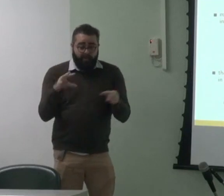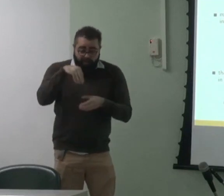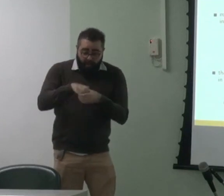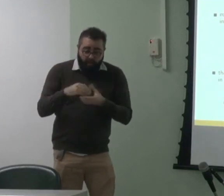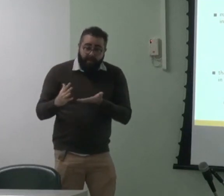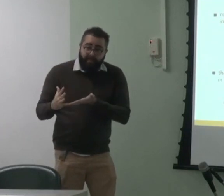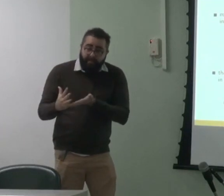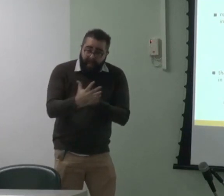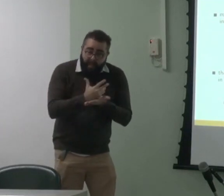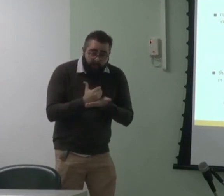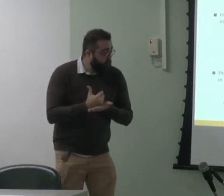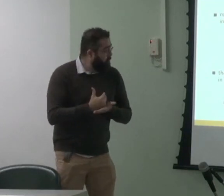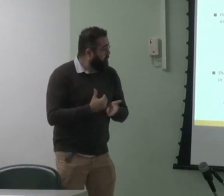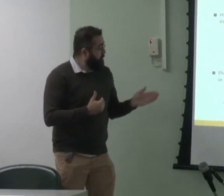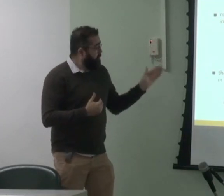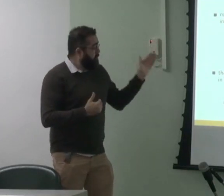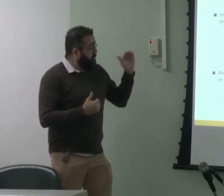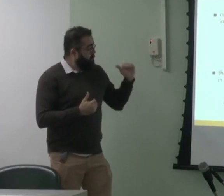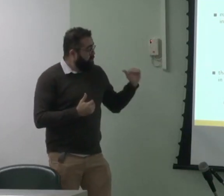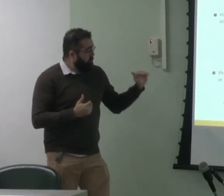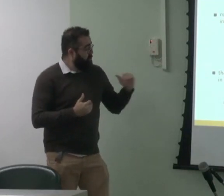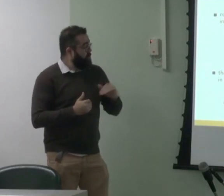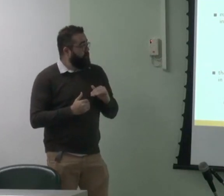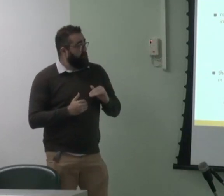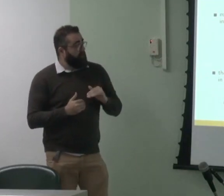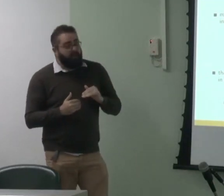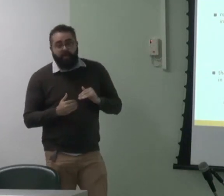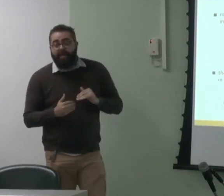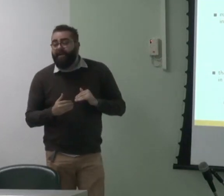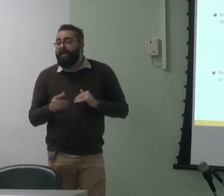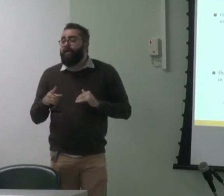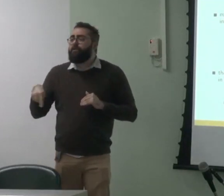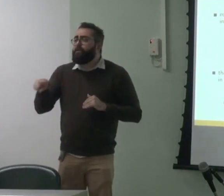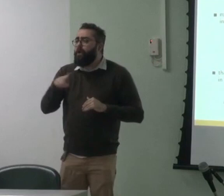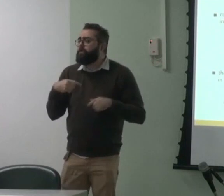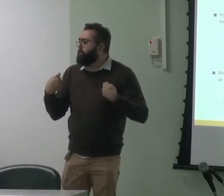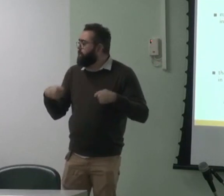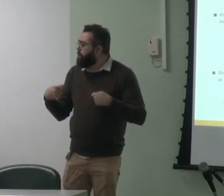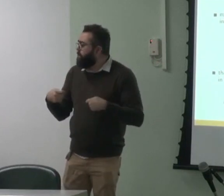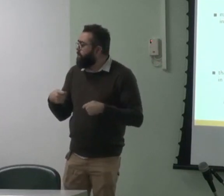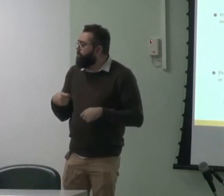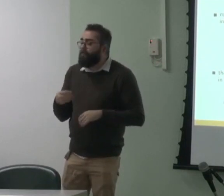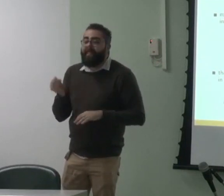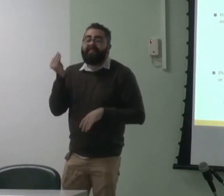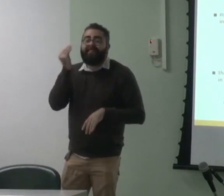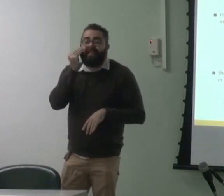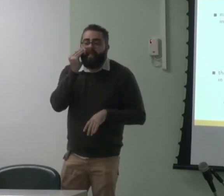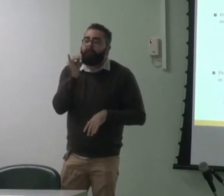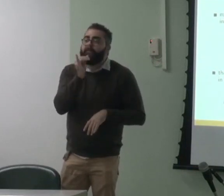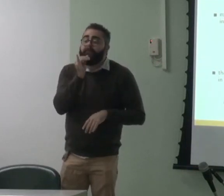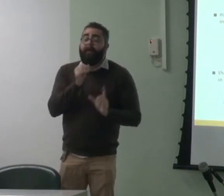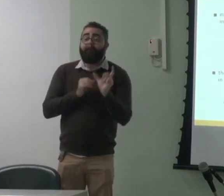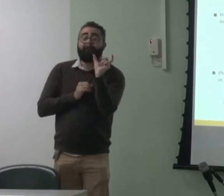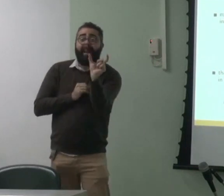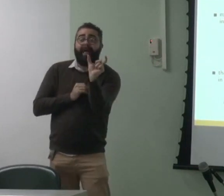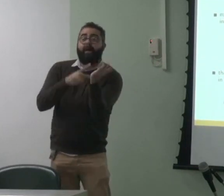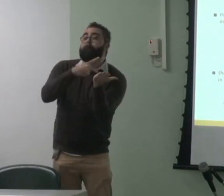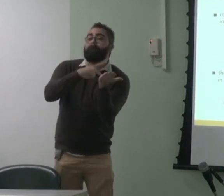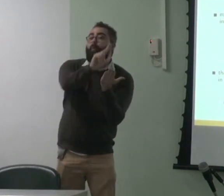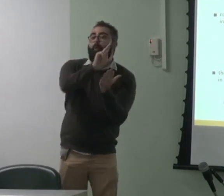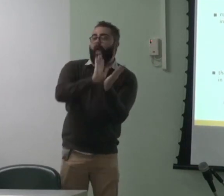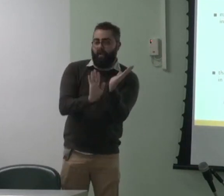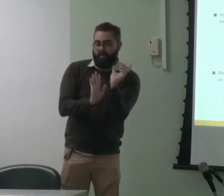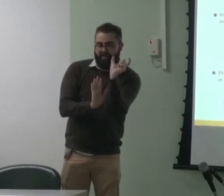the lemmatization, which is the task of assigning a word citation form. So I will use word form